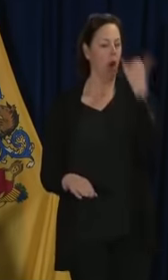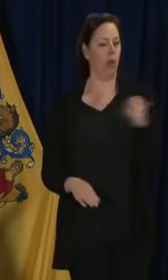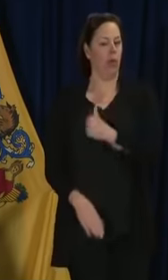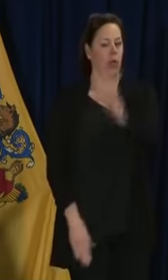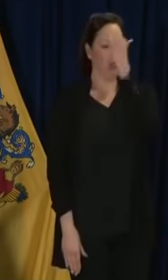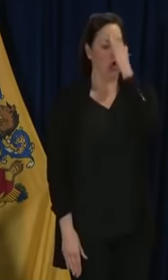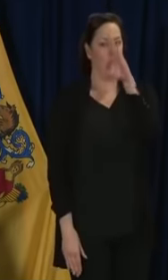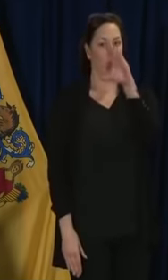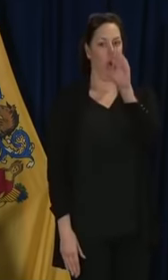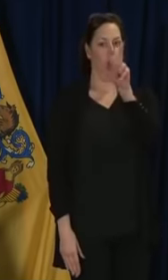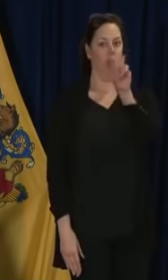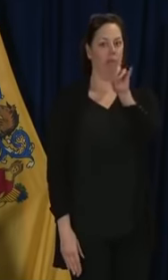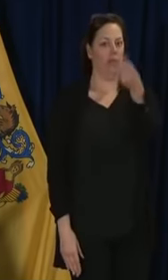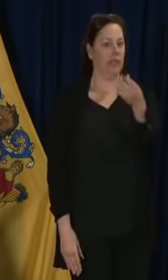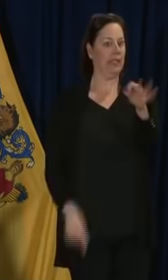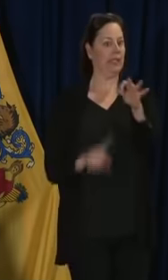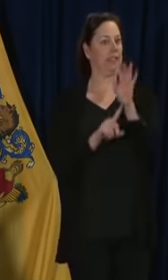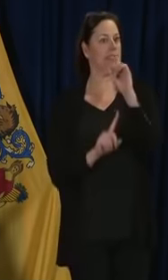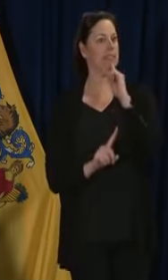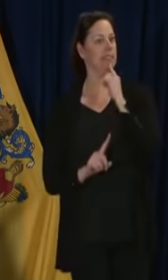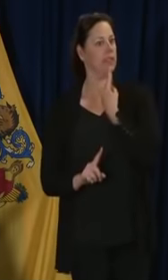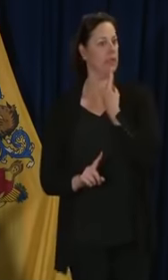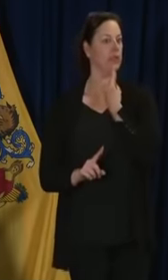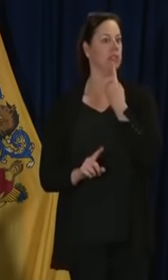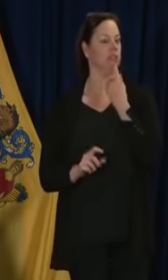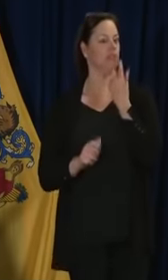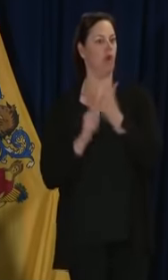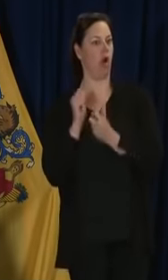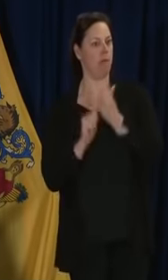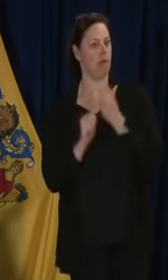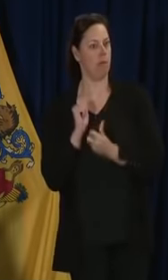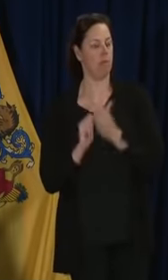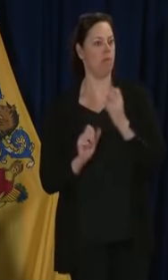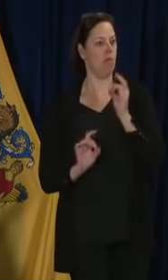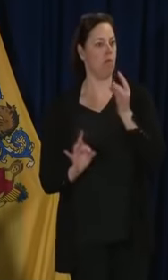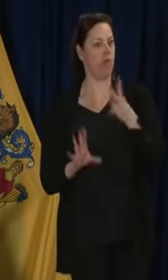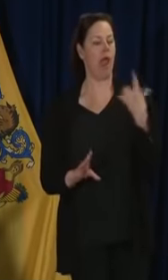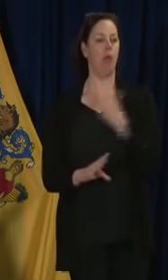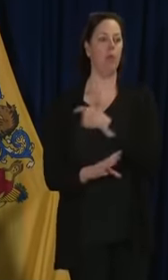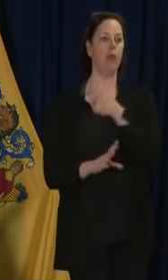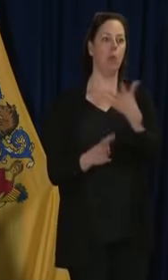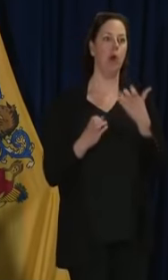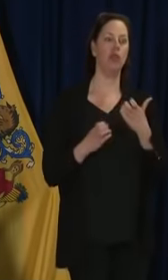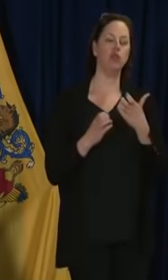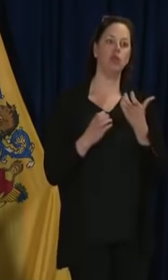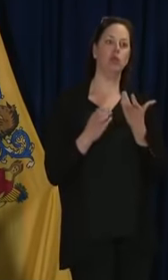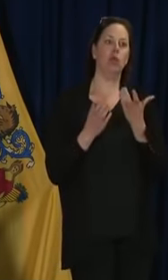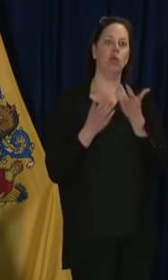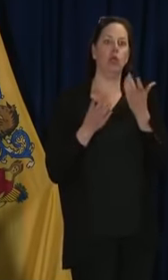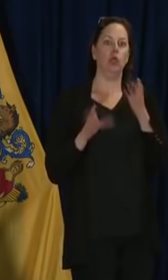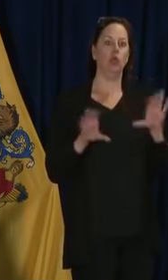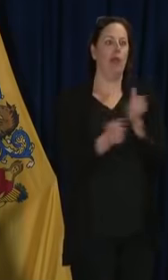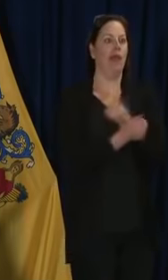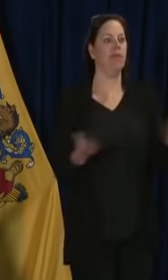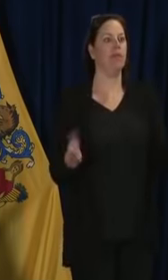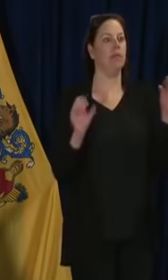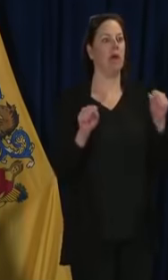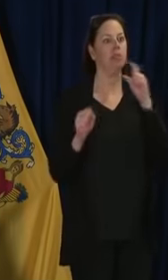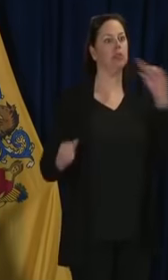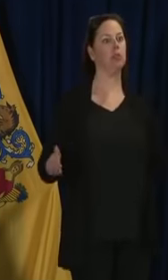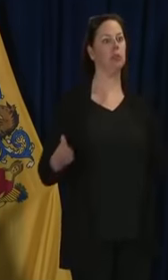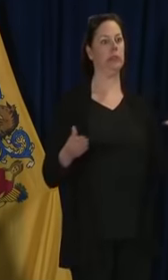of this. It is consequential. It is formidable. And we are doing everything we can to get out ahead